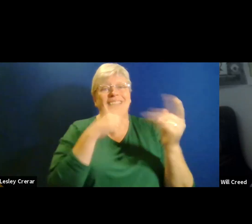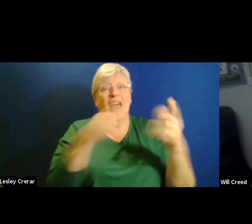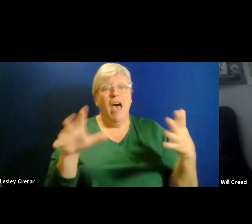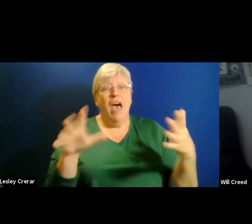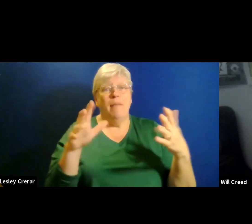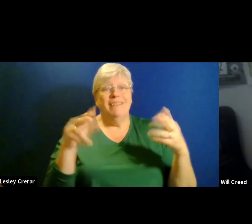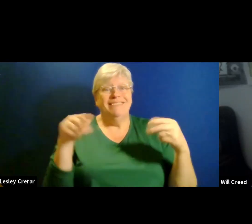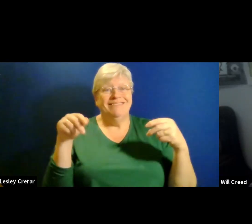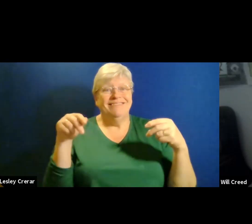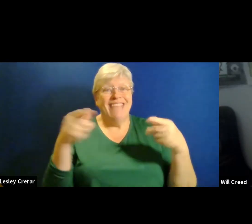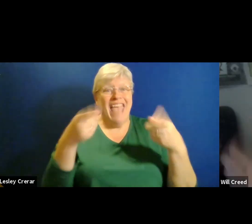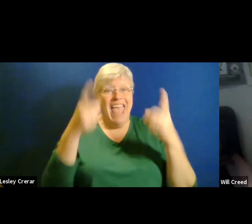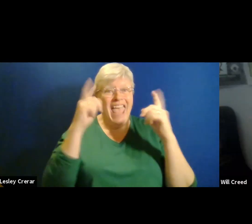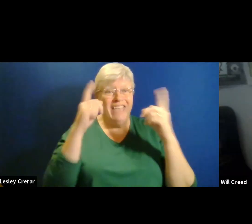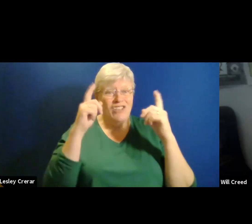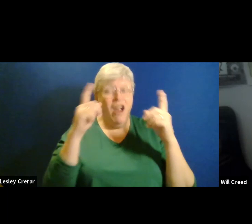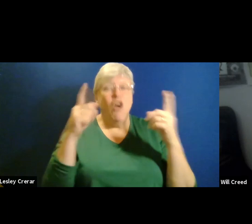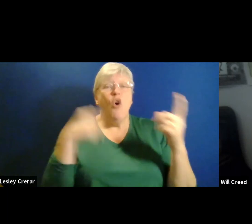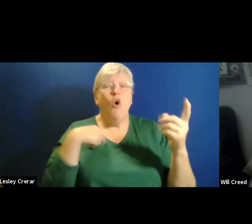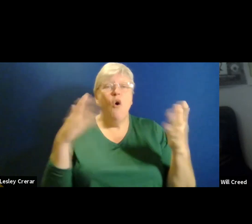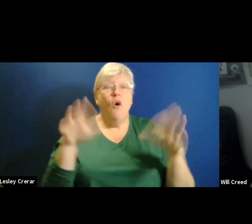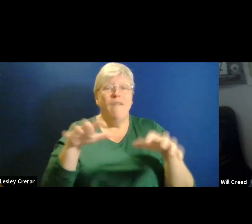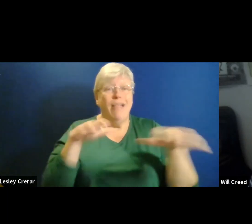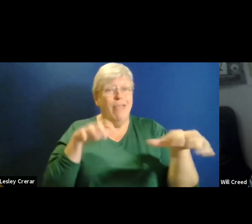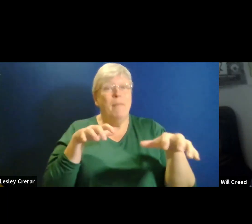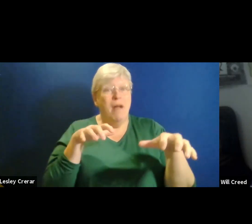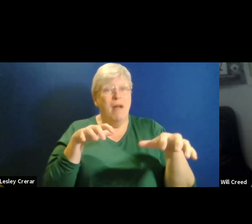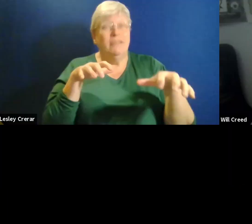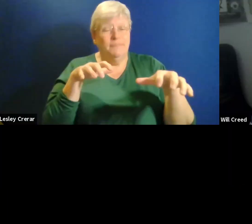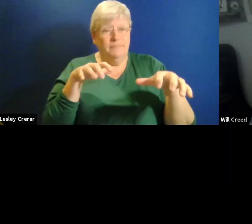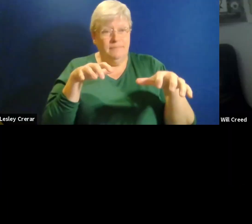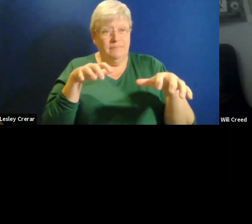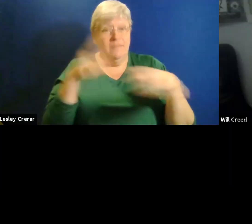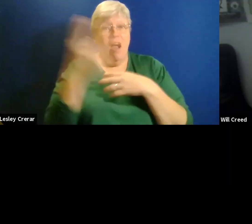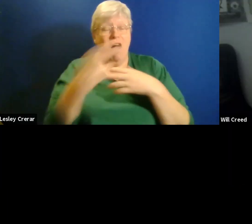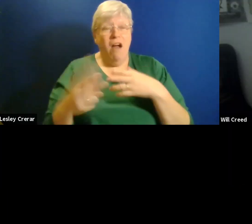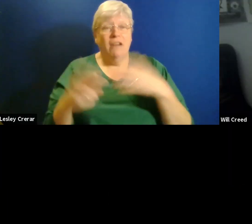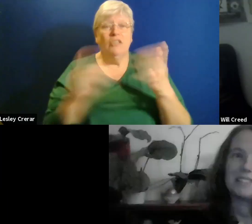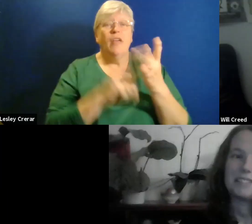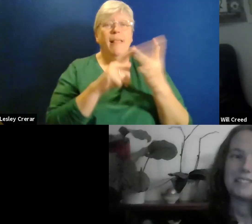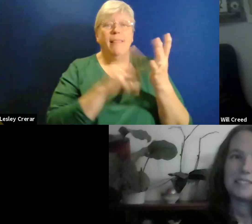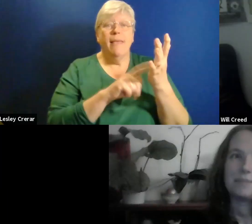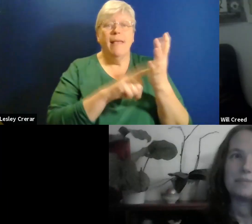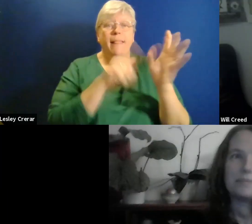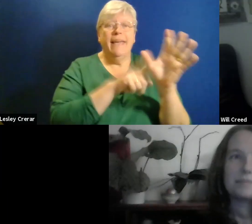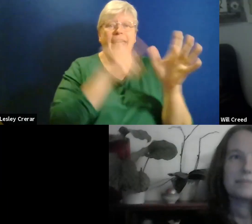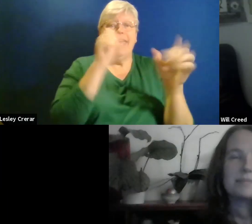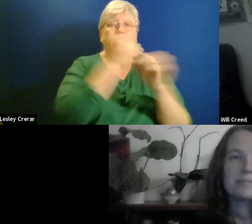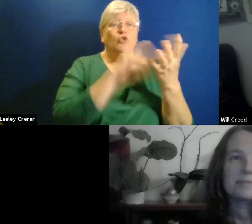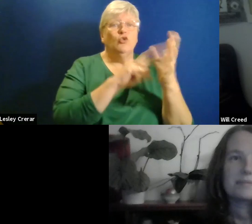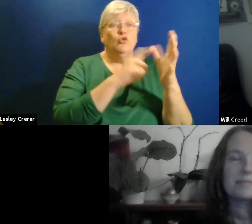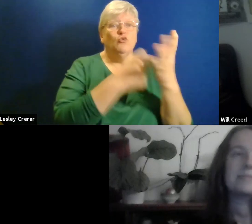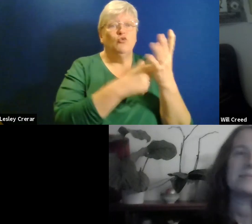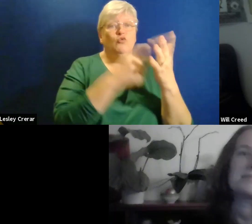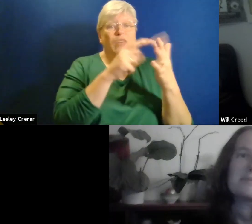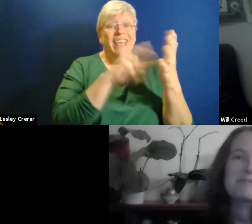be co-hosting this event alongside Lily Greenall from Pushing Out the Boat. Lily, do you want to just introduce Pushing Out the Boat to anybody who is